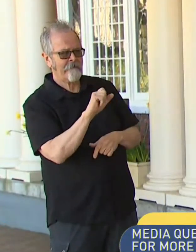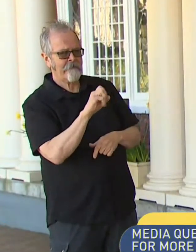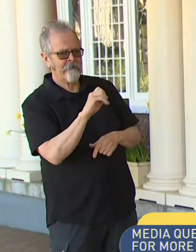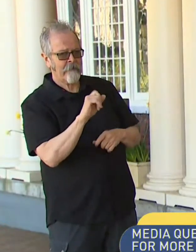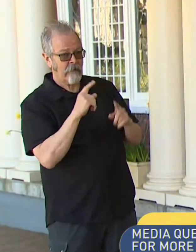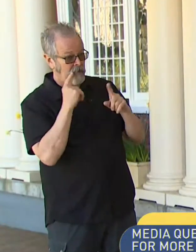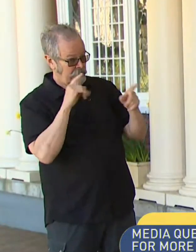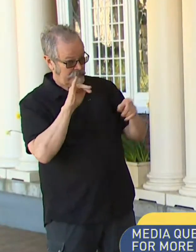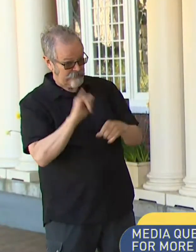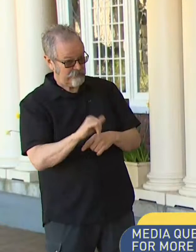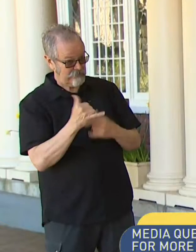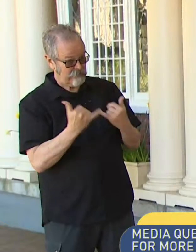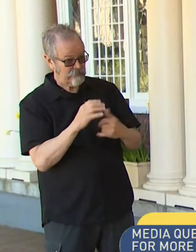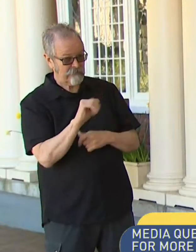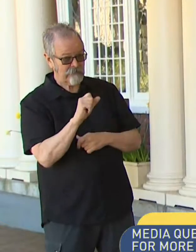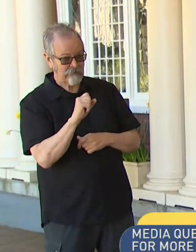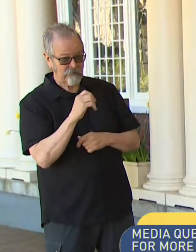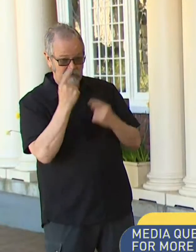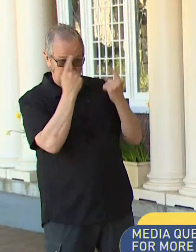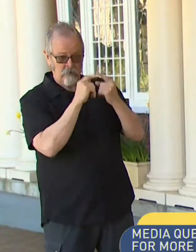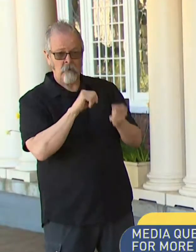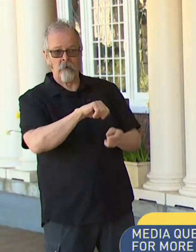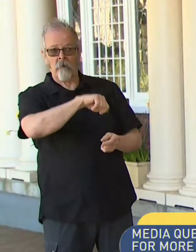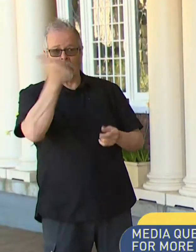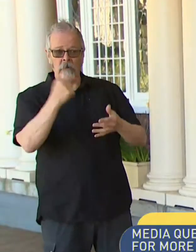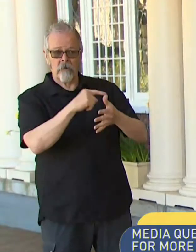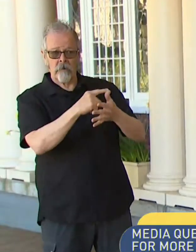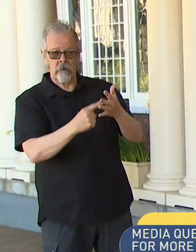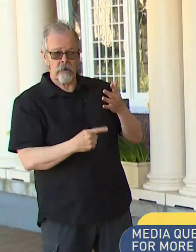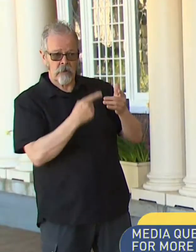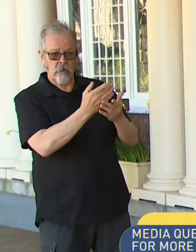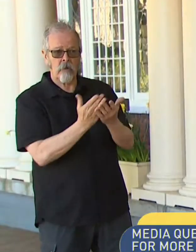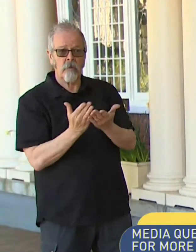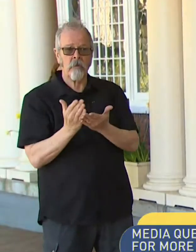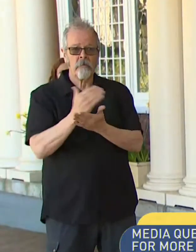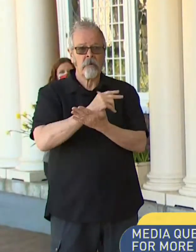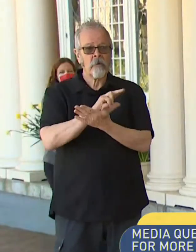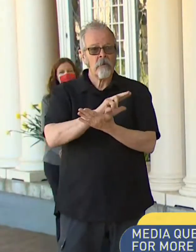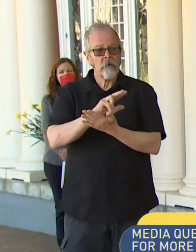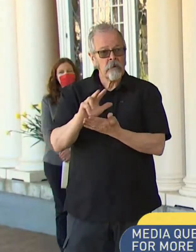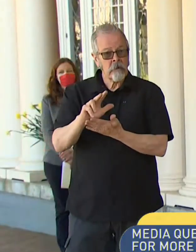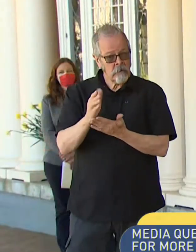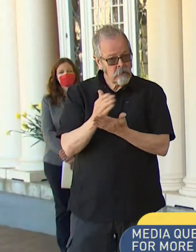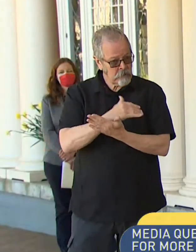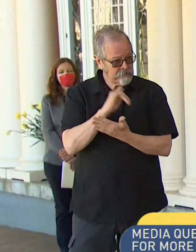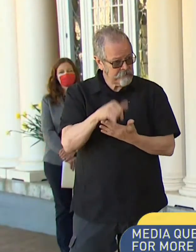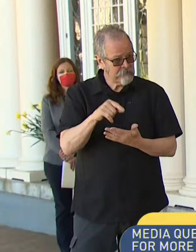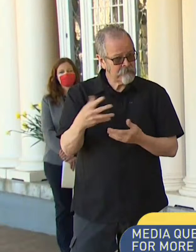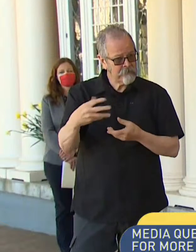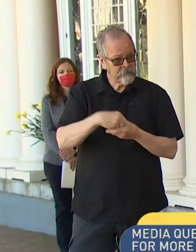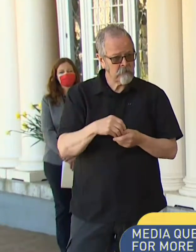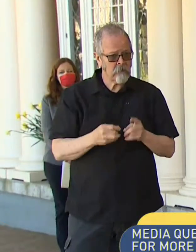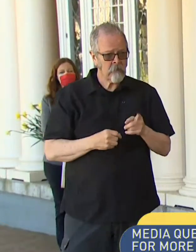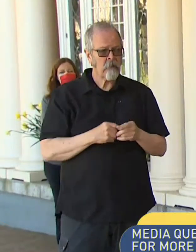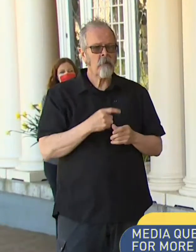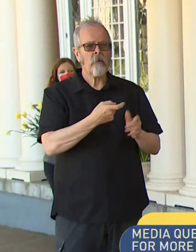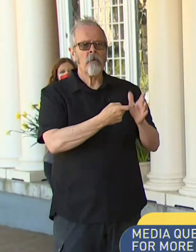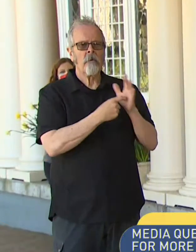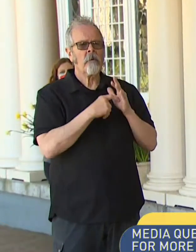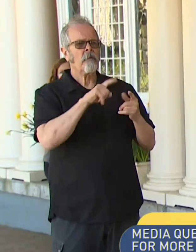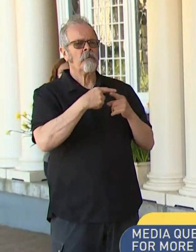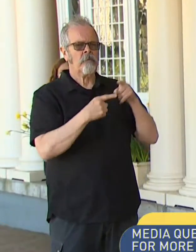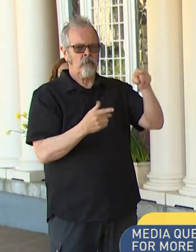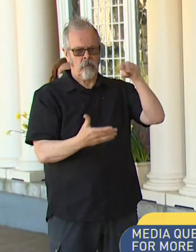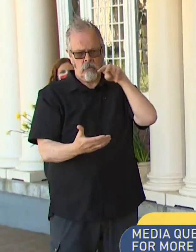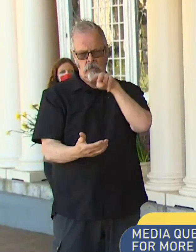considering all other aspects, would you review the 3-week review to require that when you look at those